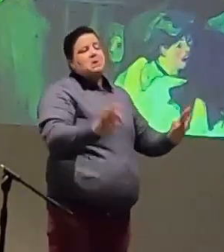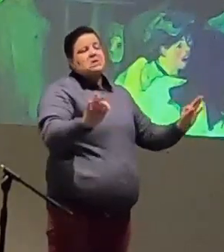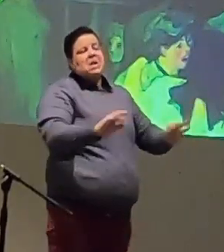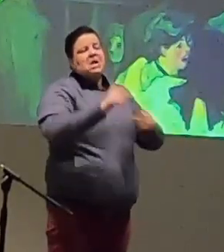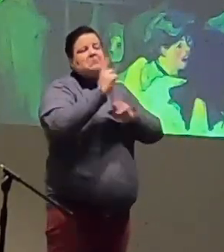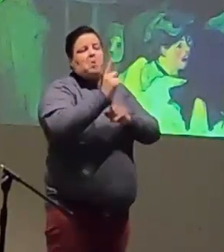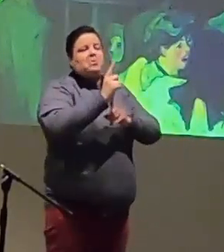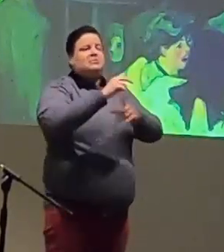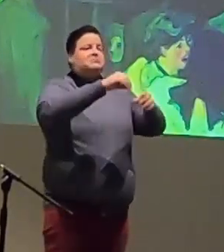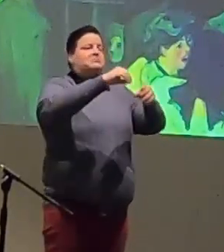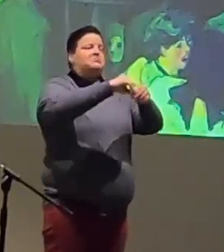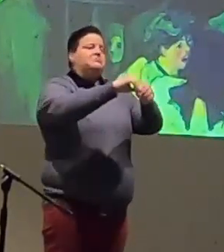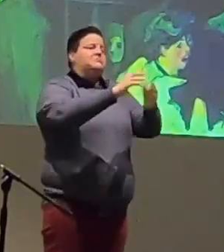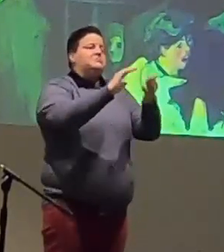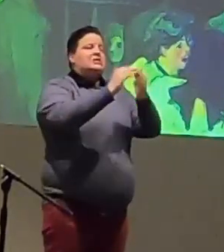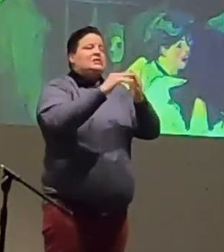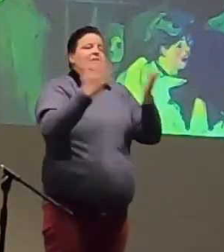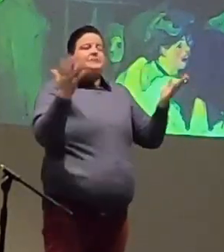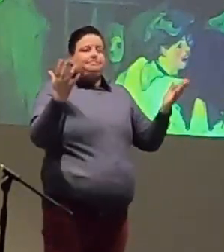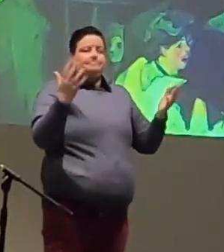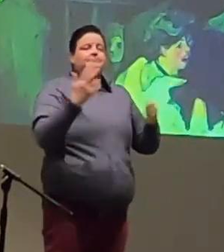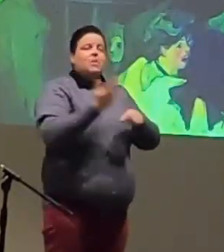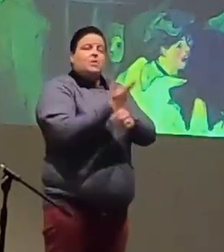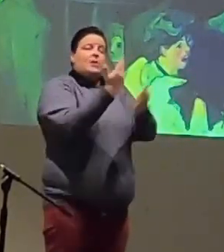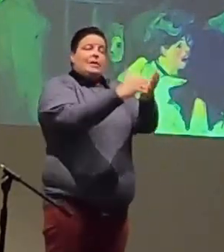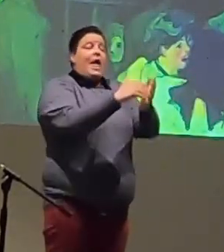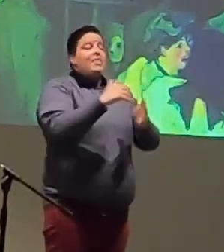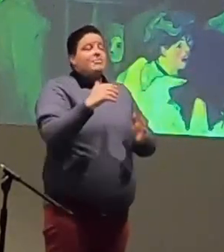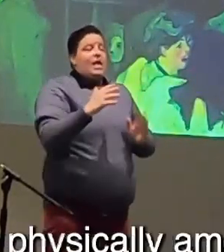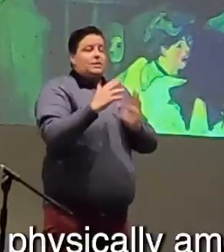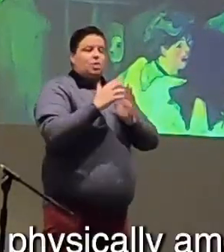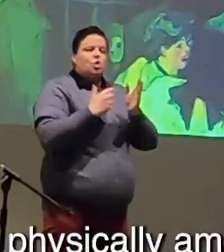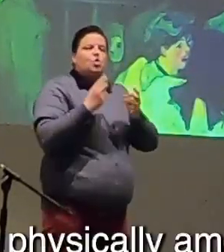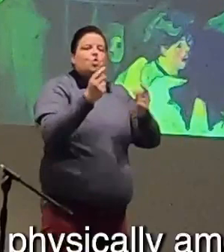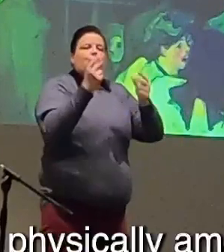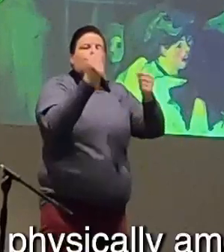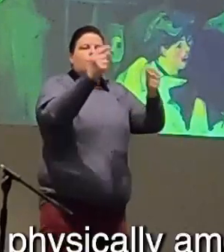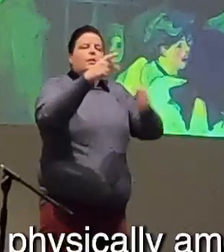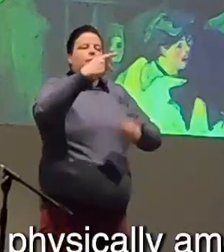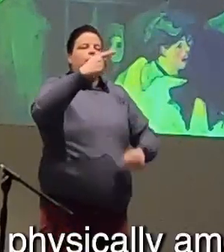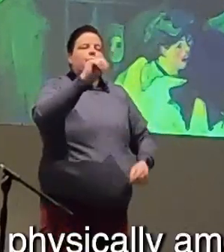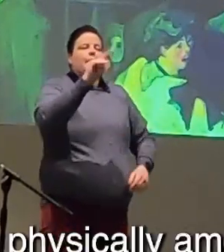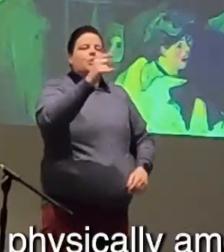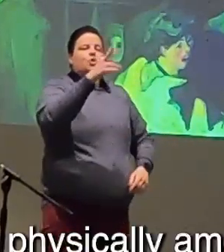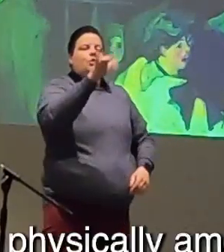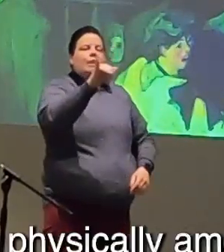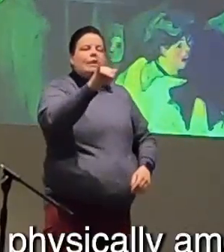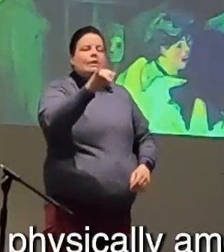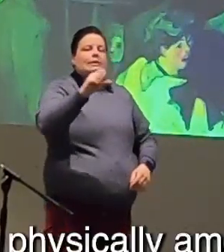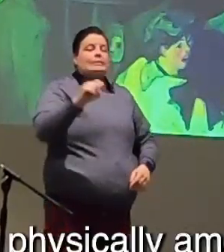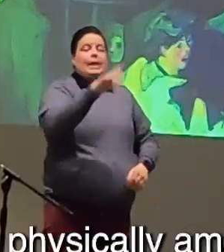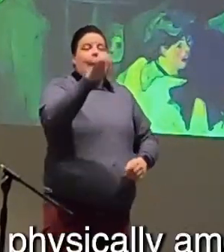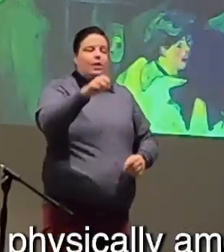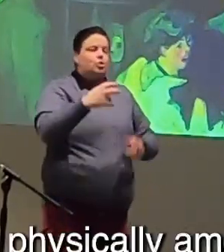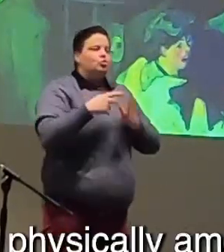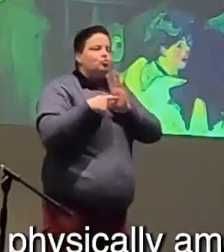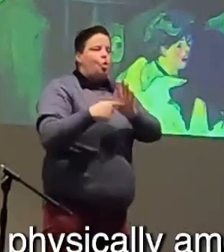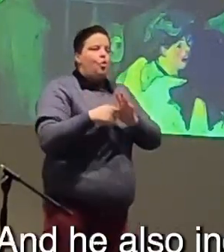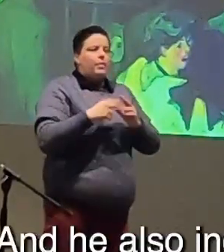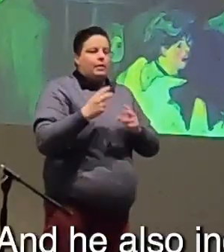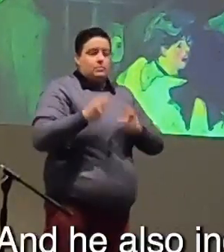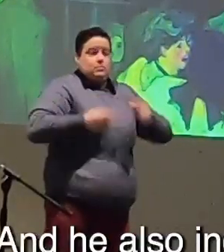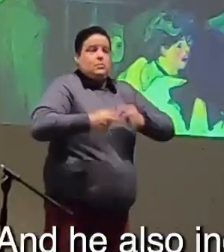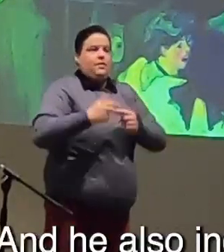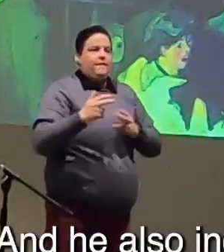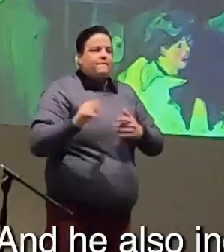moments within the city. He uses a kind of painterly style to physically emote the hustle and bustle of the city.